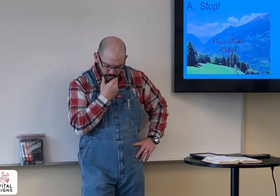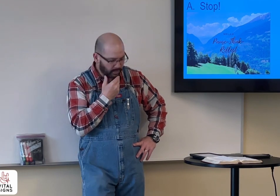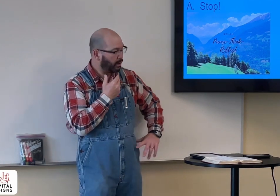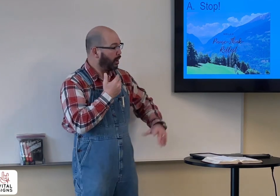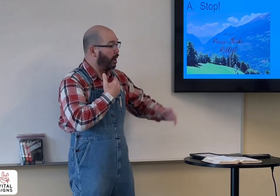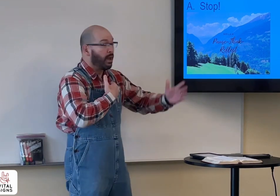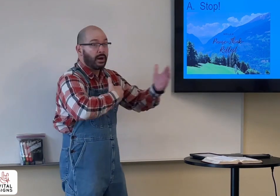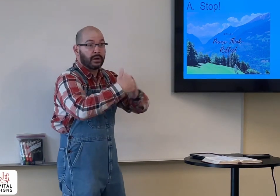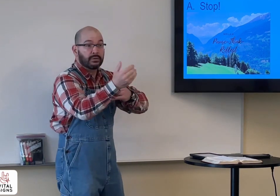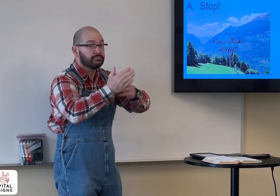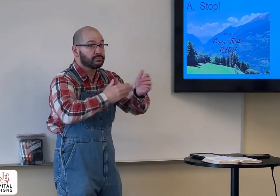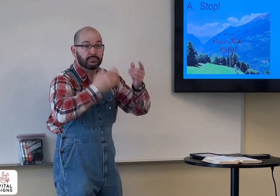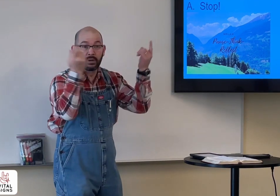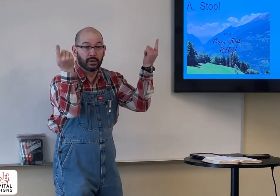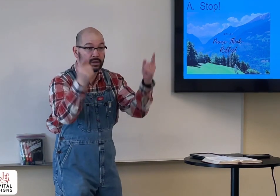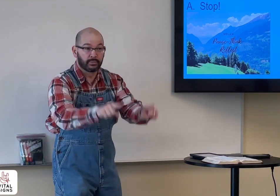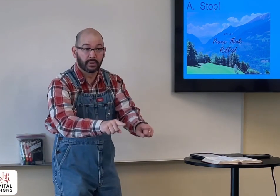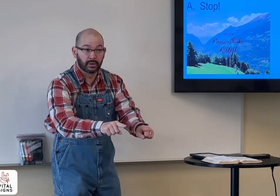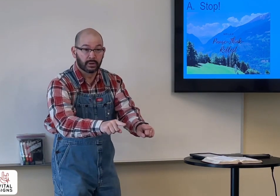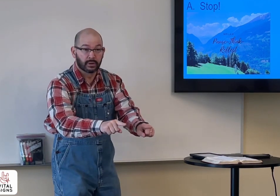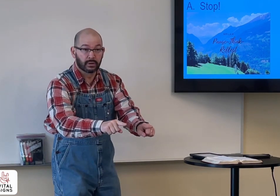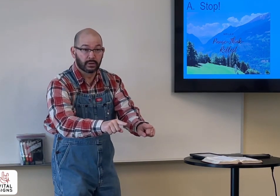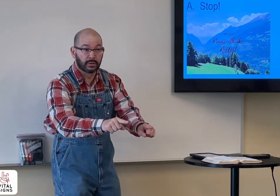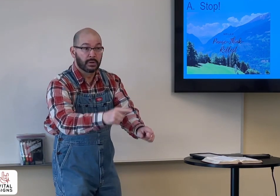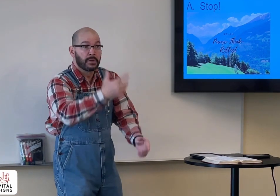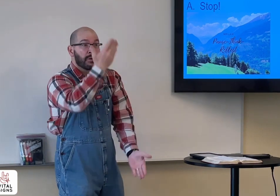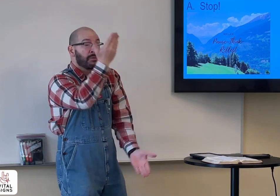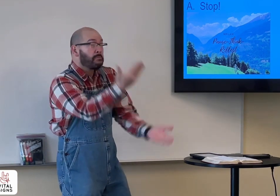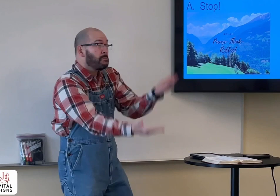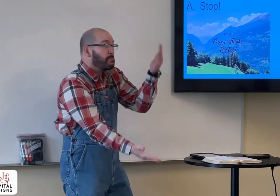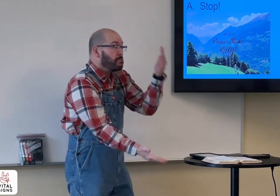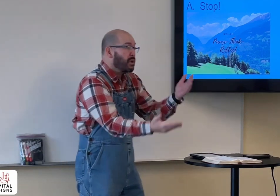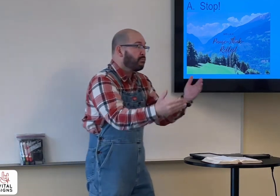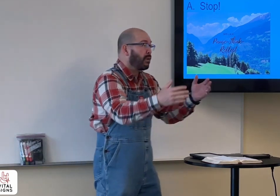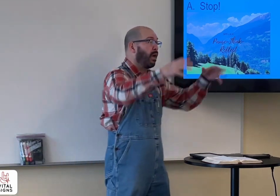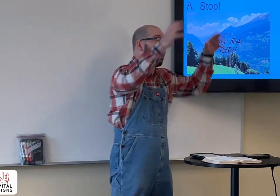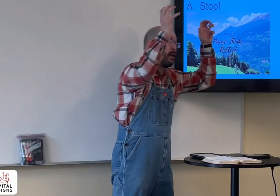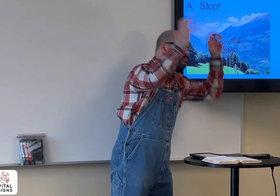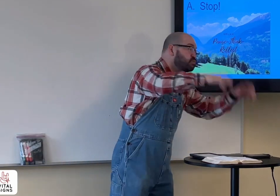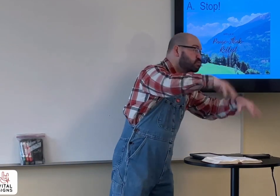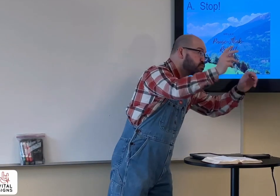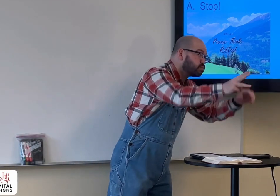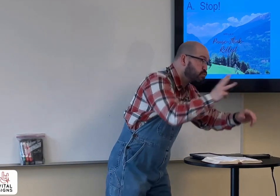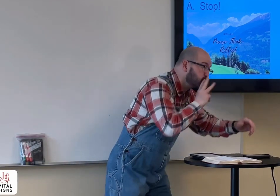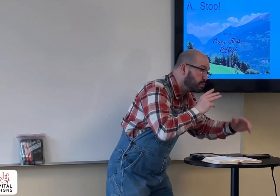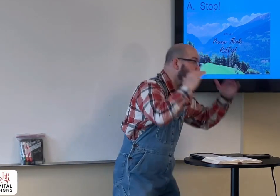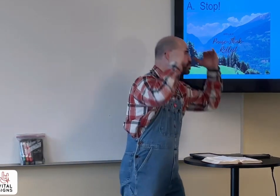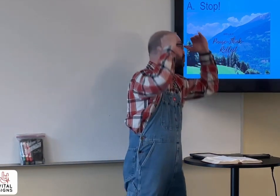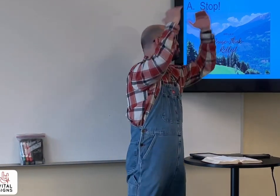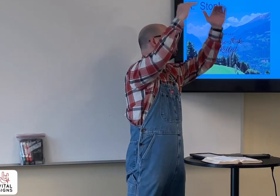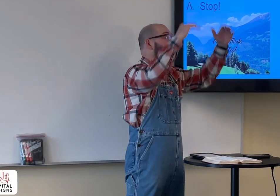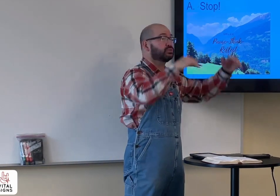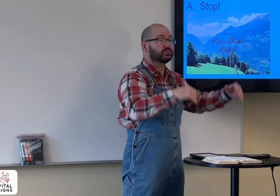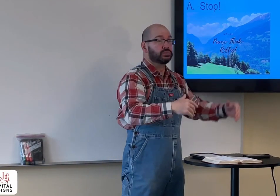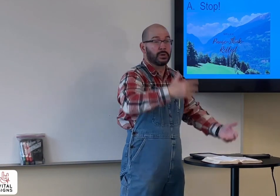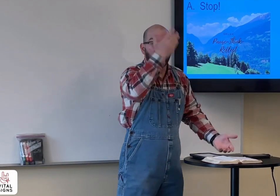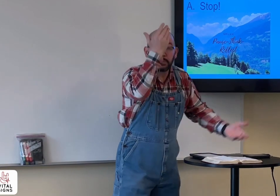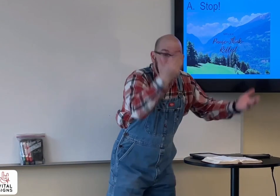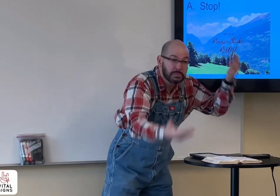How does that apply to my life? No matter what happens. Maybe rain comes down, the floods come up,